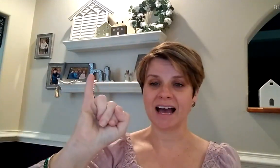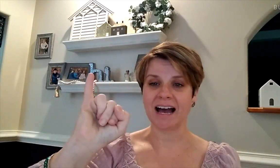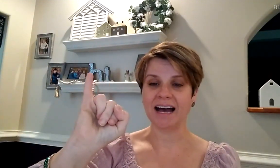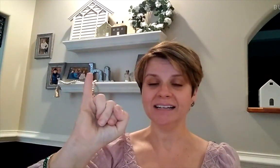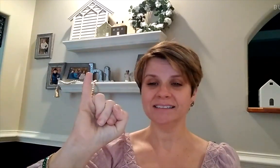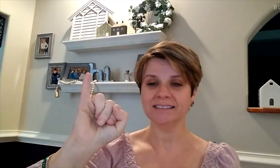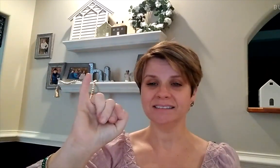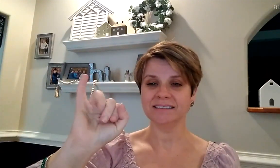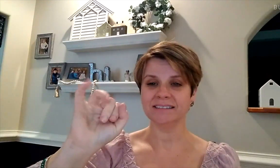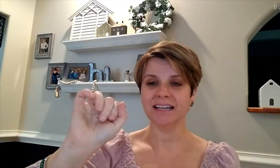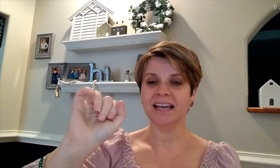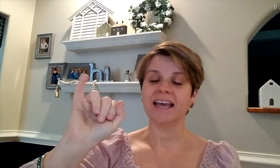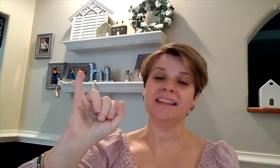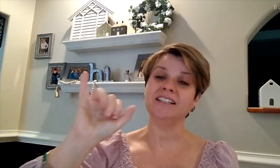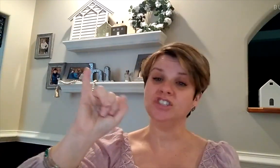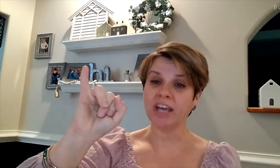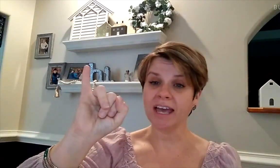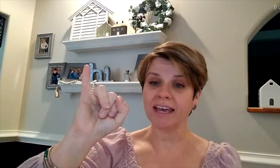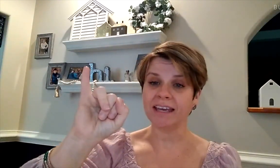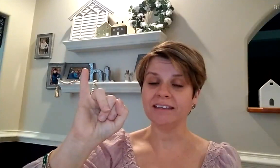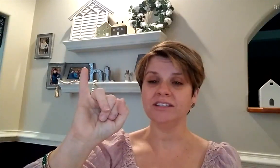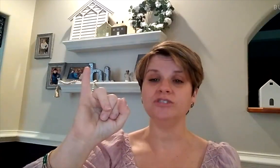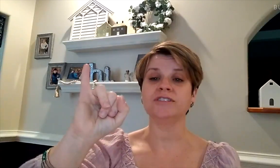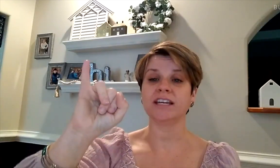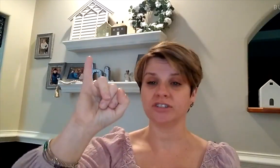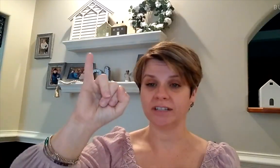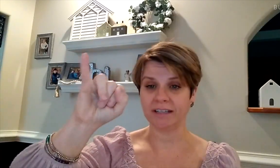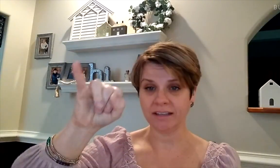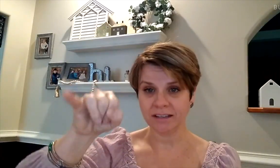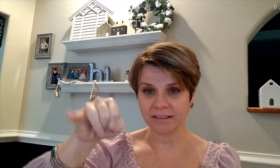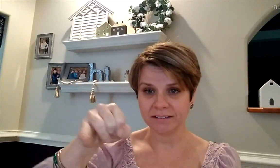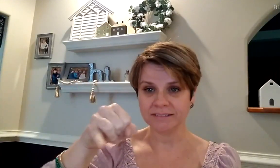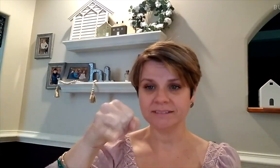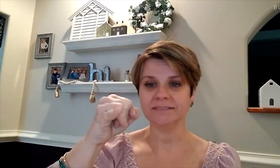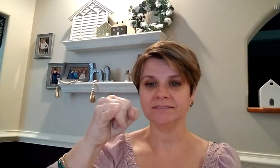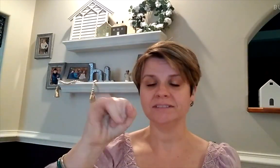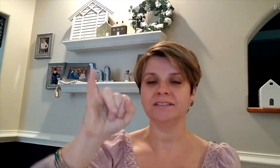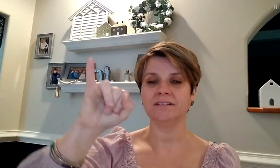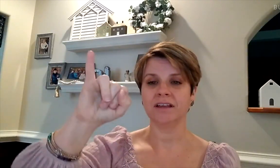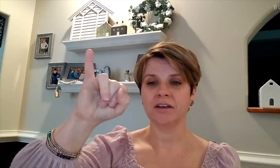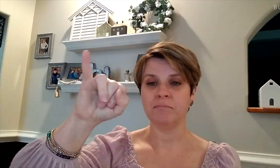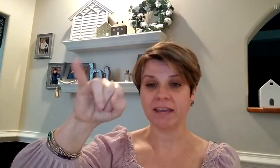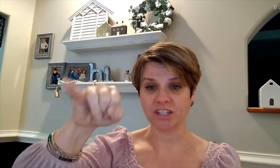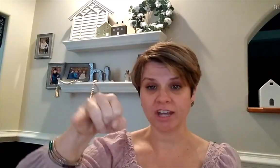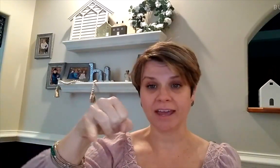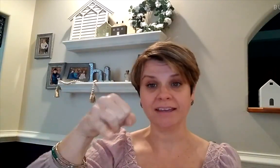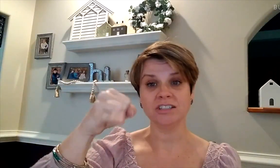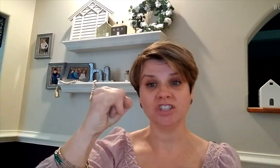I, and then J, you just actually make a J.